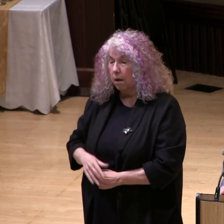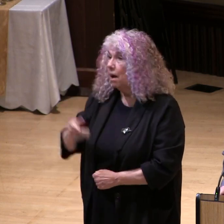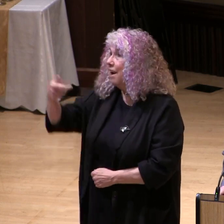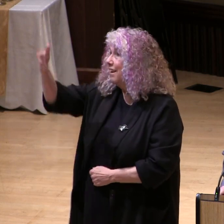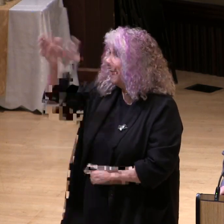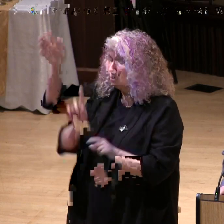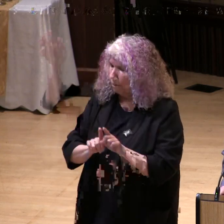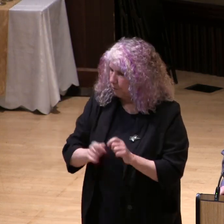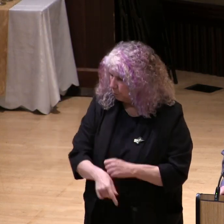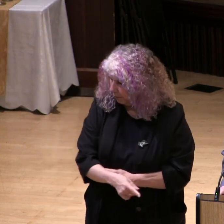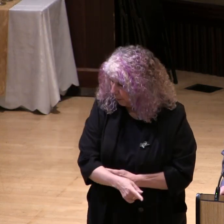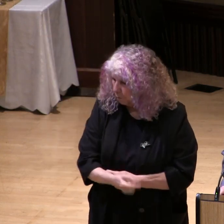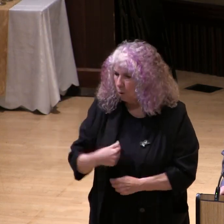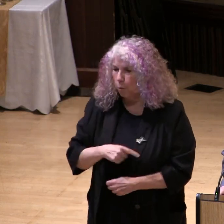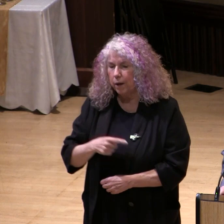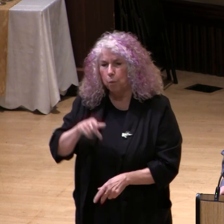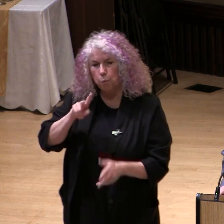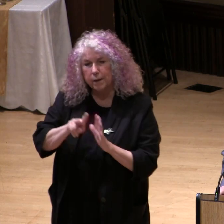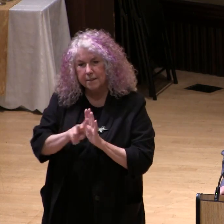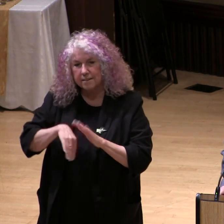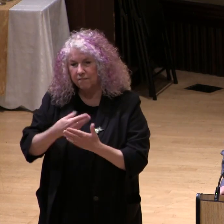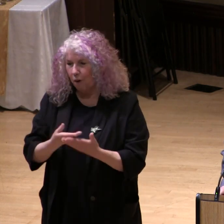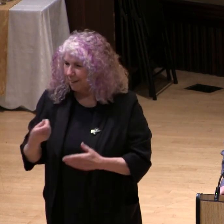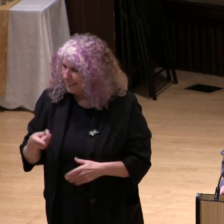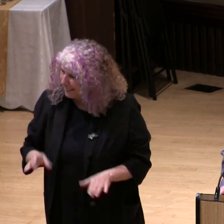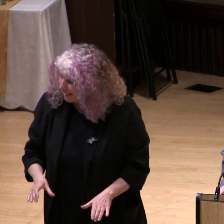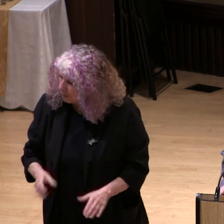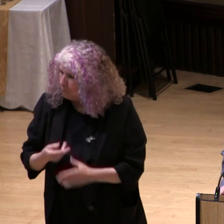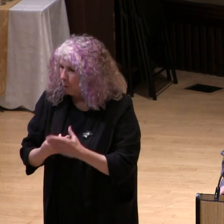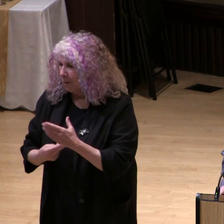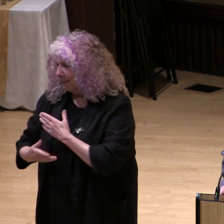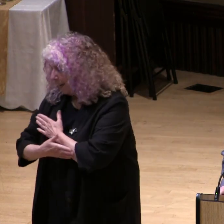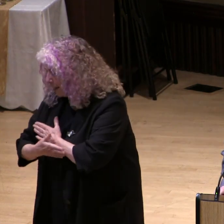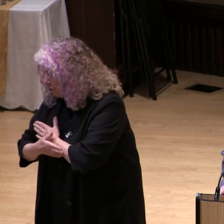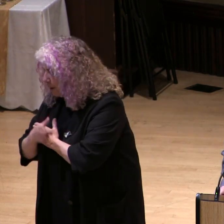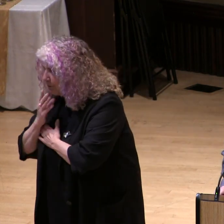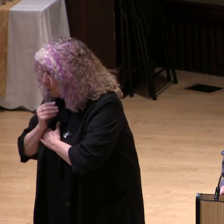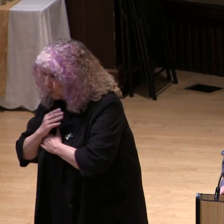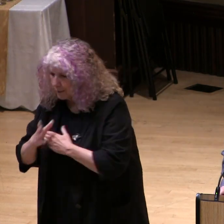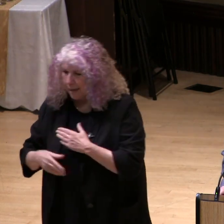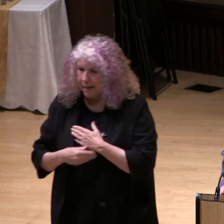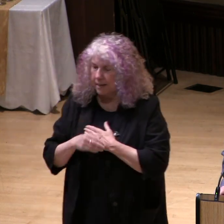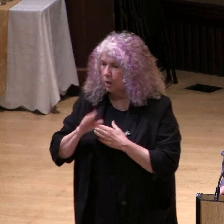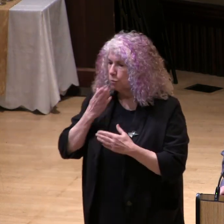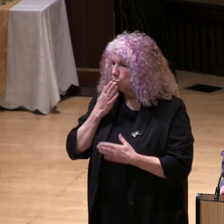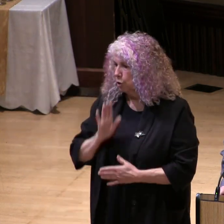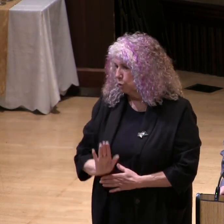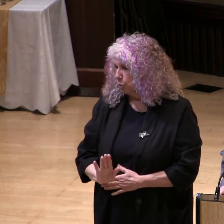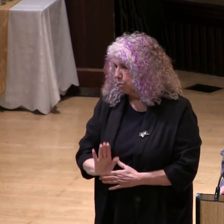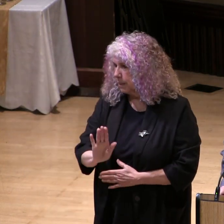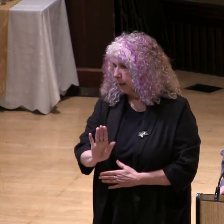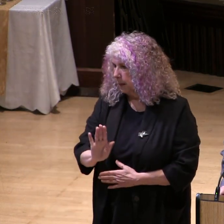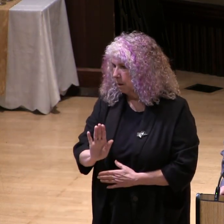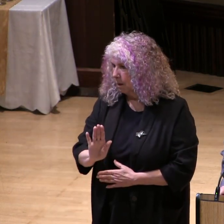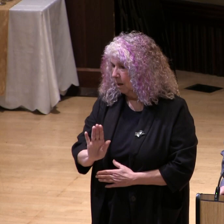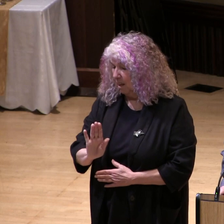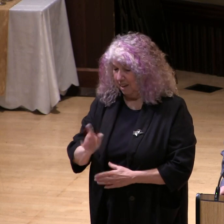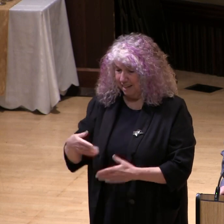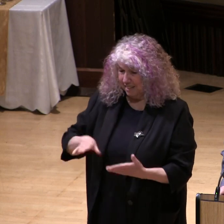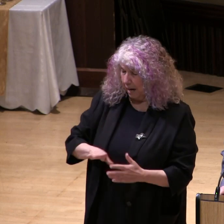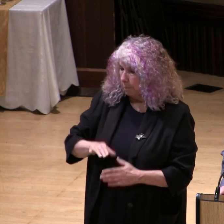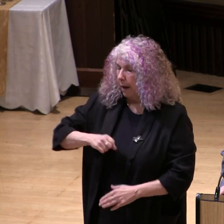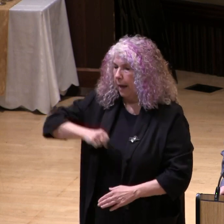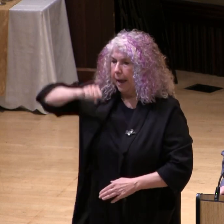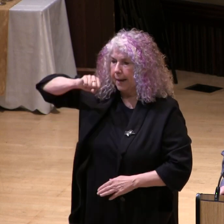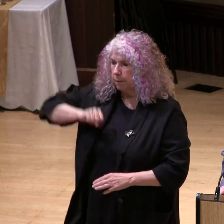him. We are witnesses of all that he did, both in the country of the Jews and in Jerusalem. They put him to death by